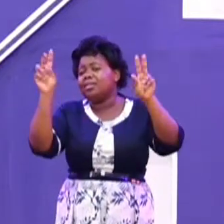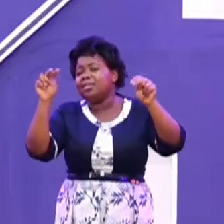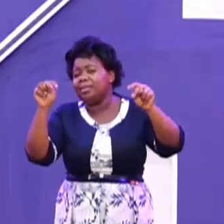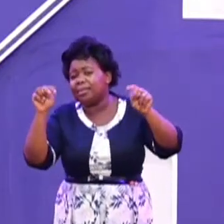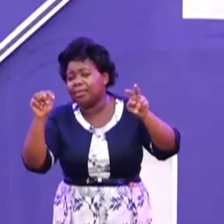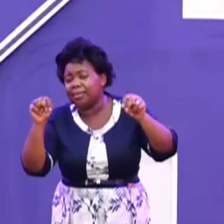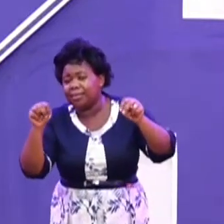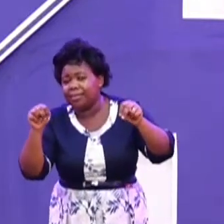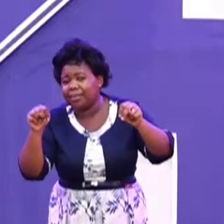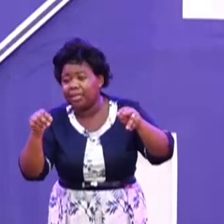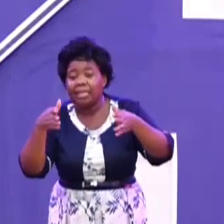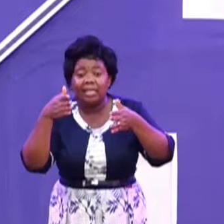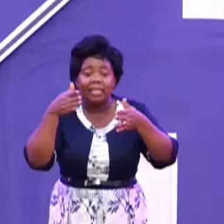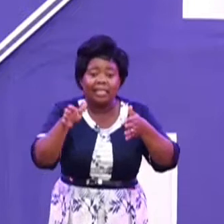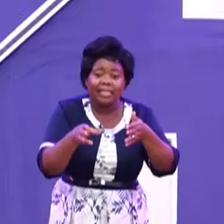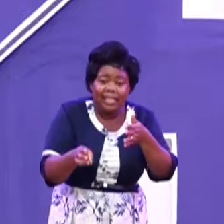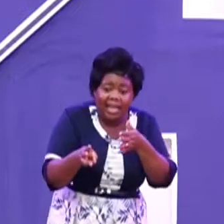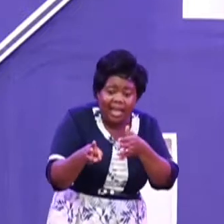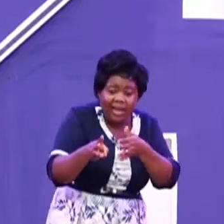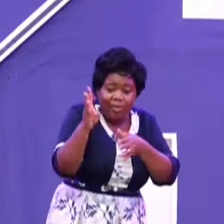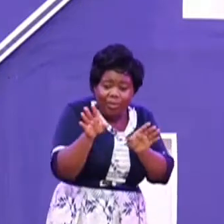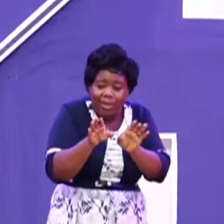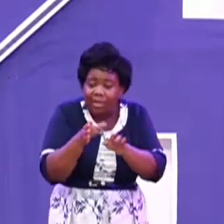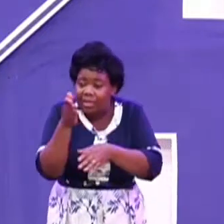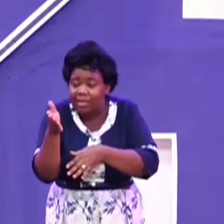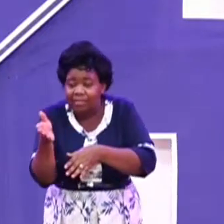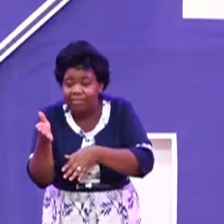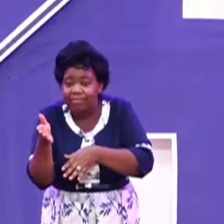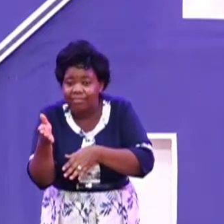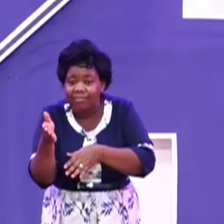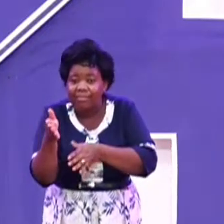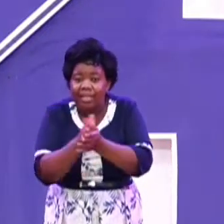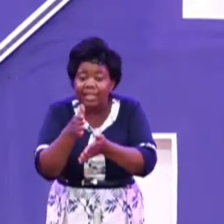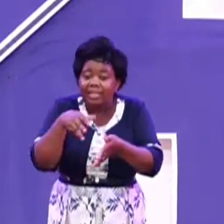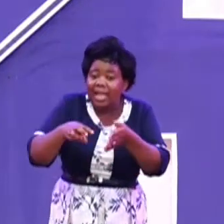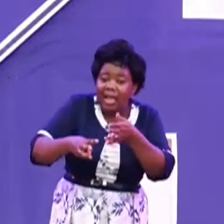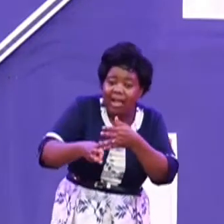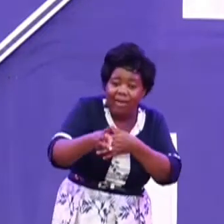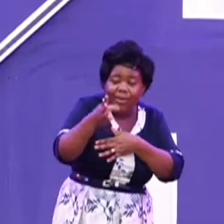No. There is a criteria here. There is a